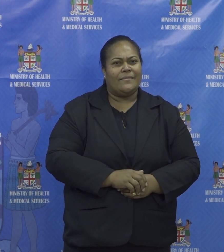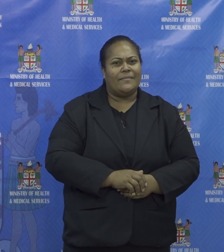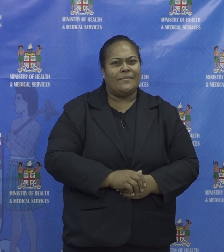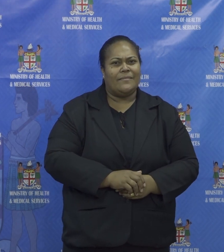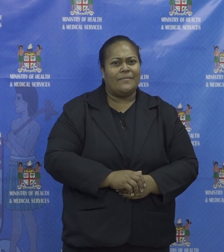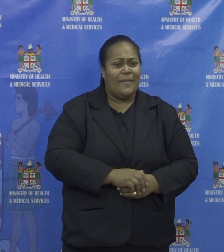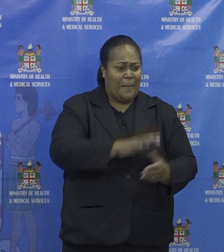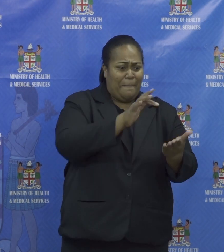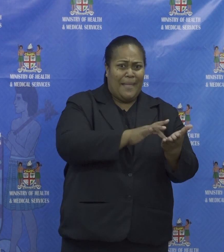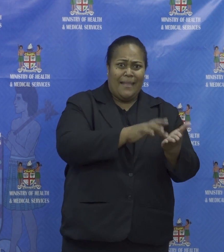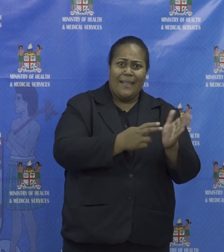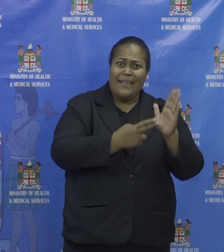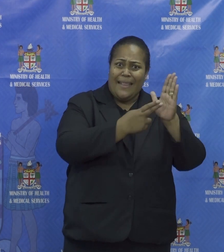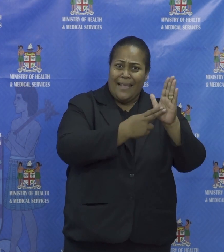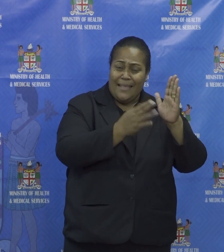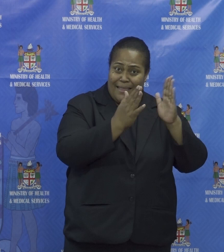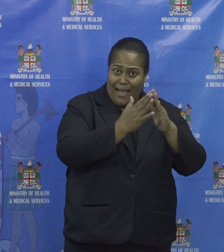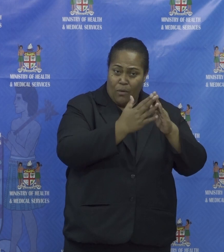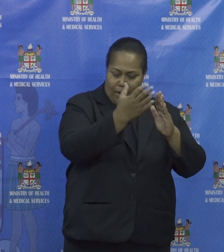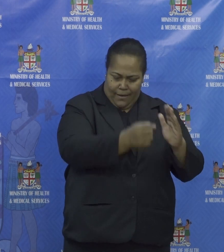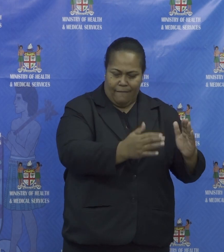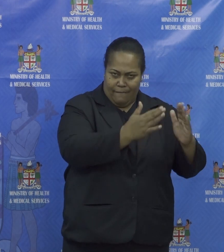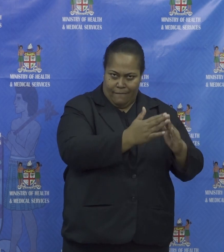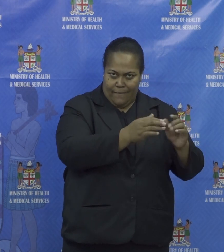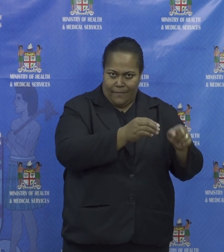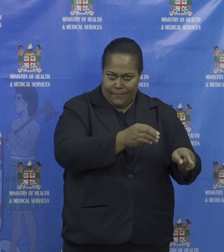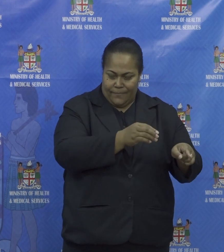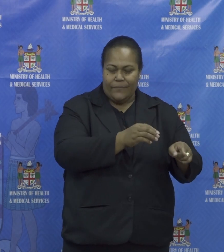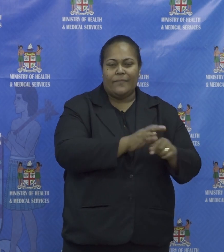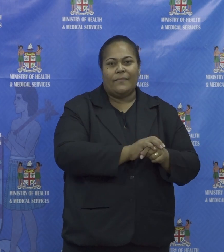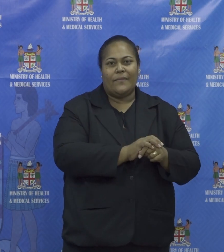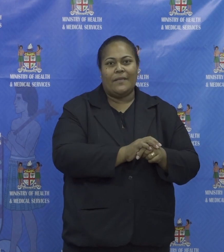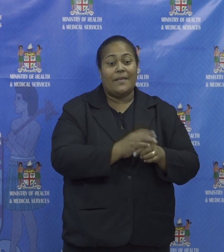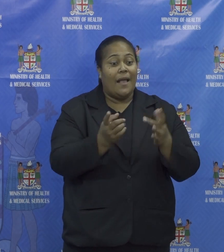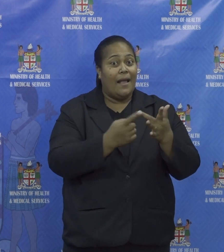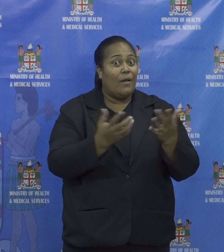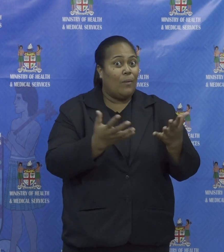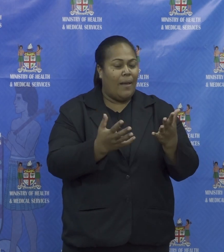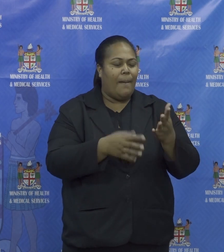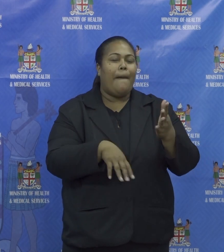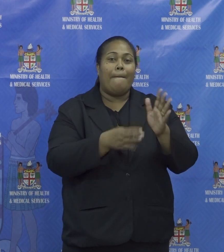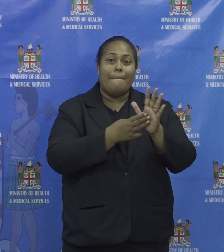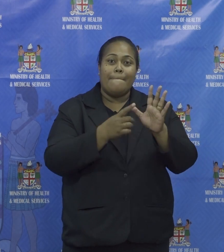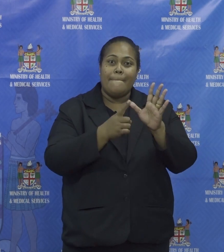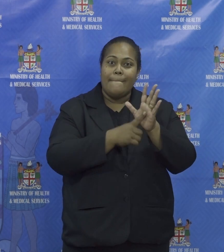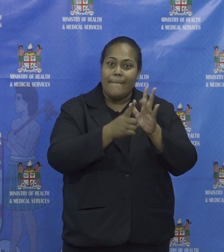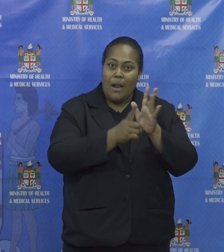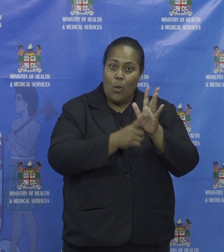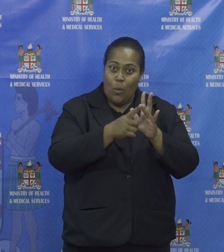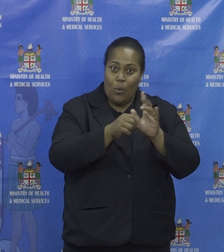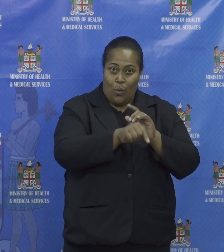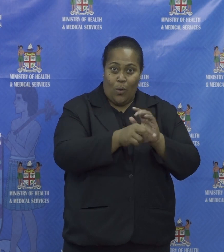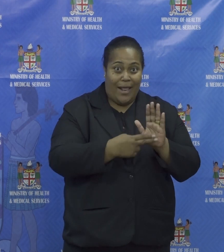of Nadi town, the Sharada Medical Clinic in Malolo in Nadi, and the Namaka Health